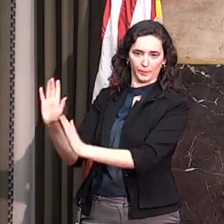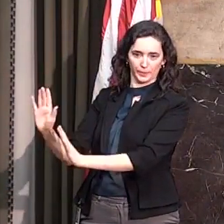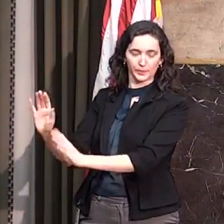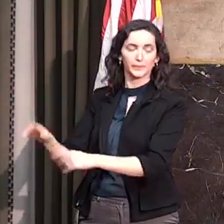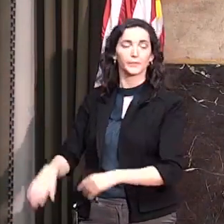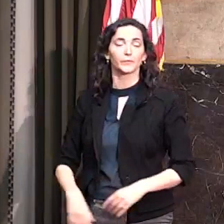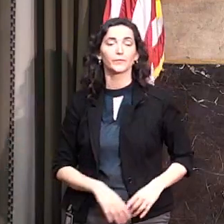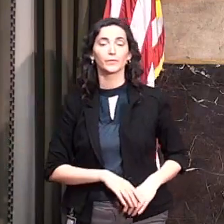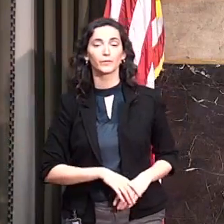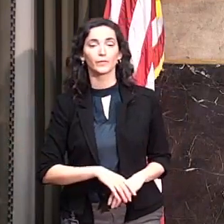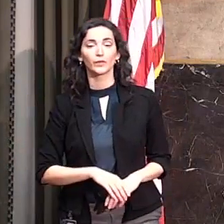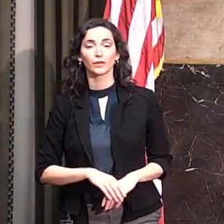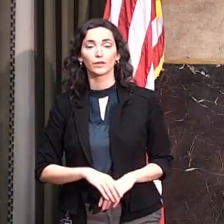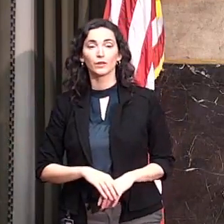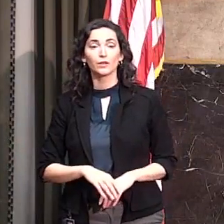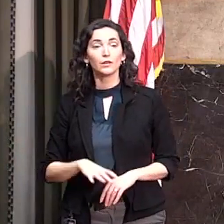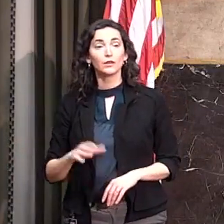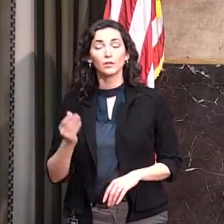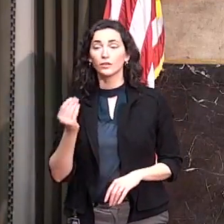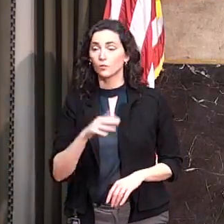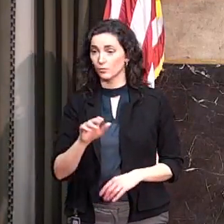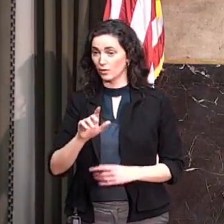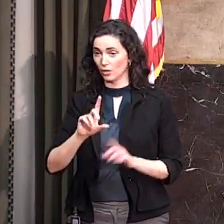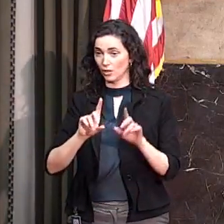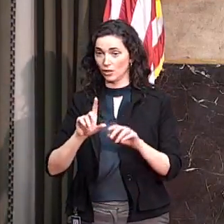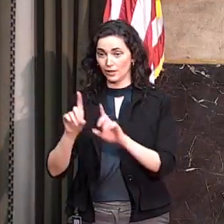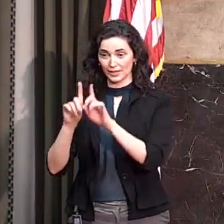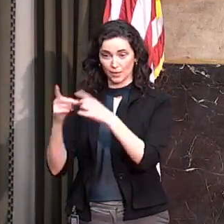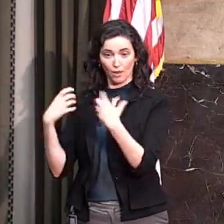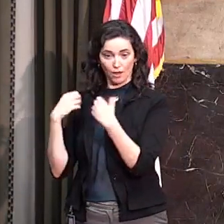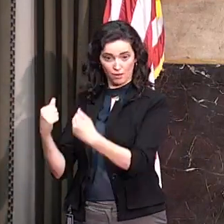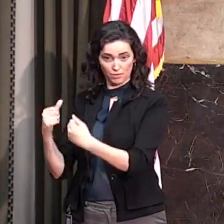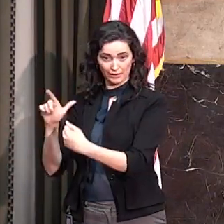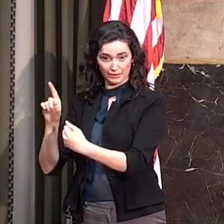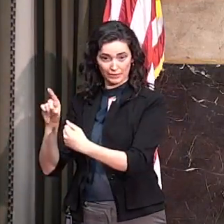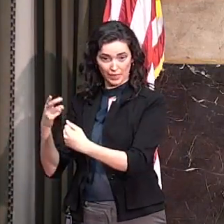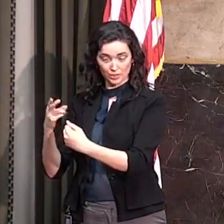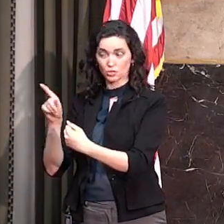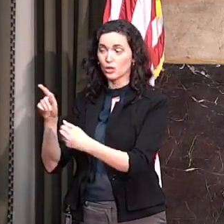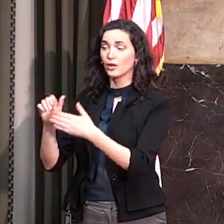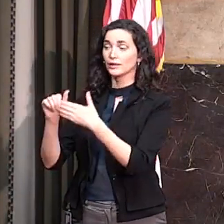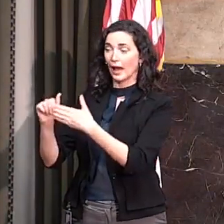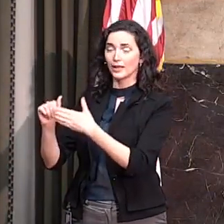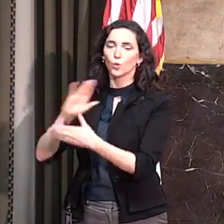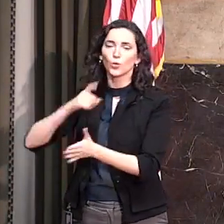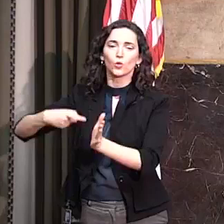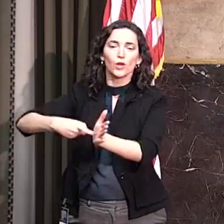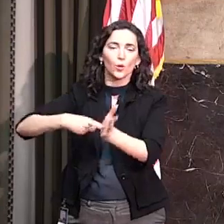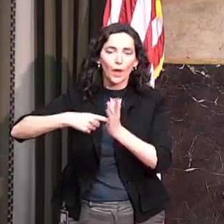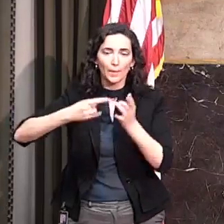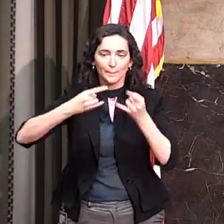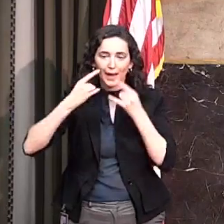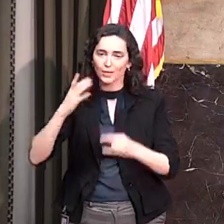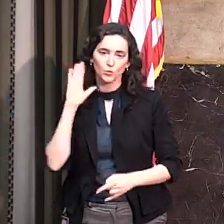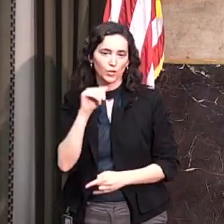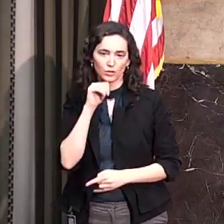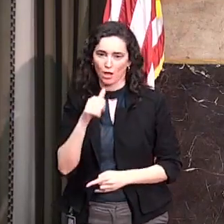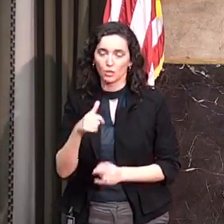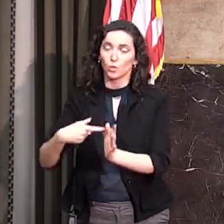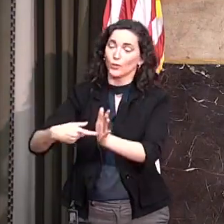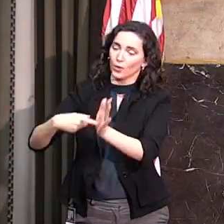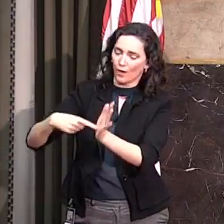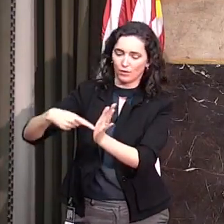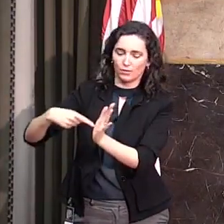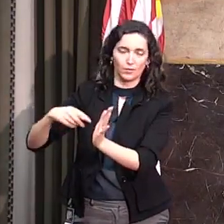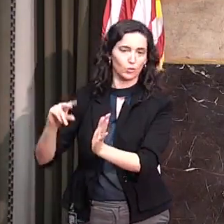And that guidance from LDH will not have any mask mandates either.